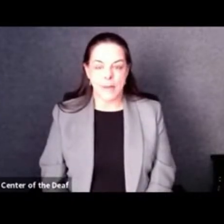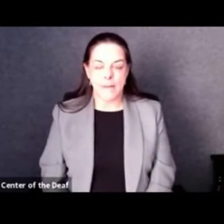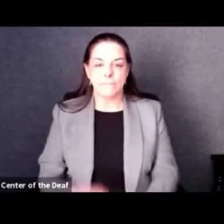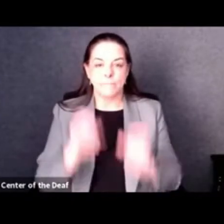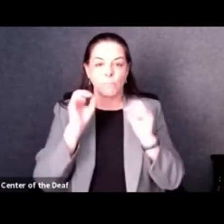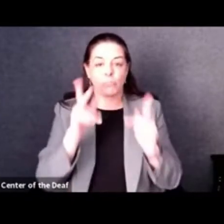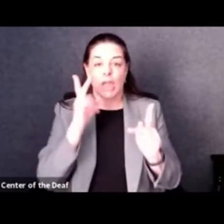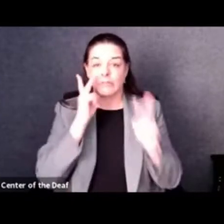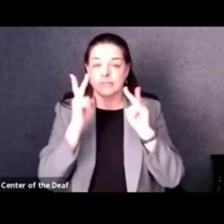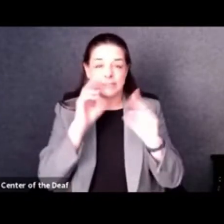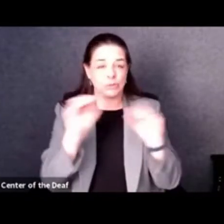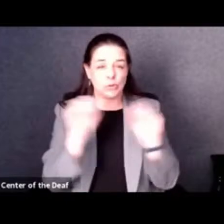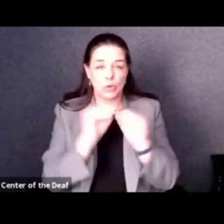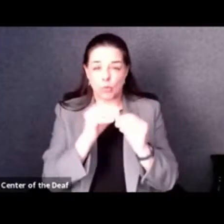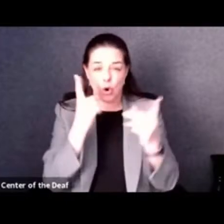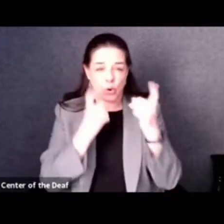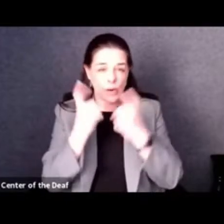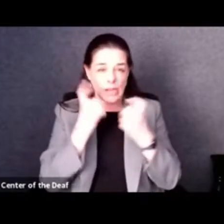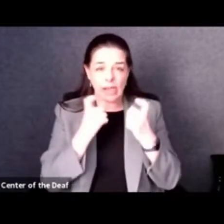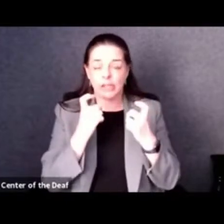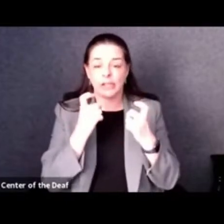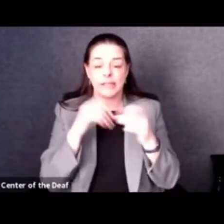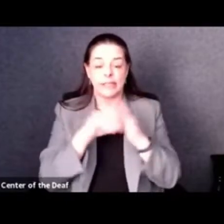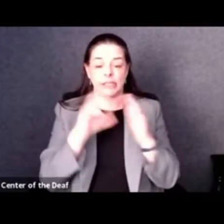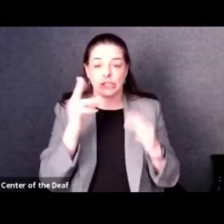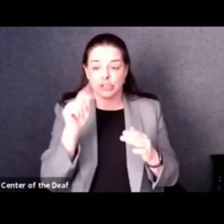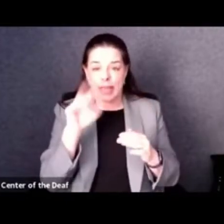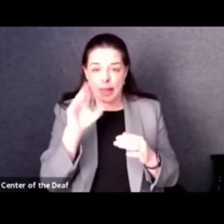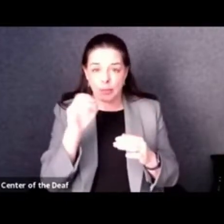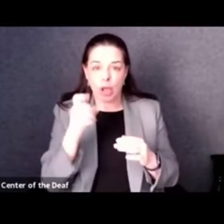All right, I'm not seeing any other questions come into the chat